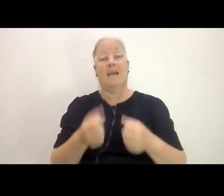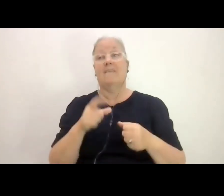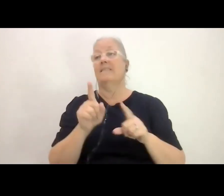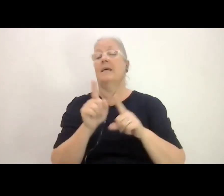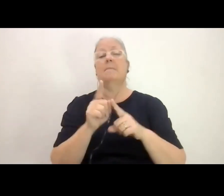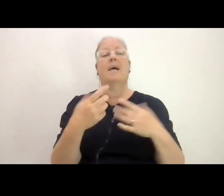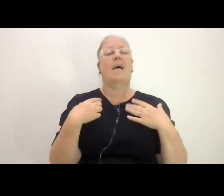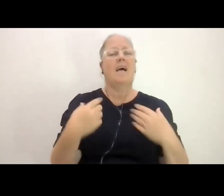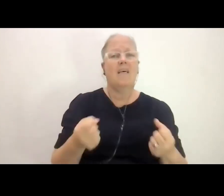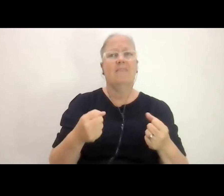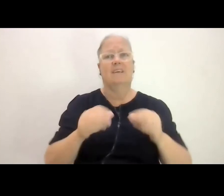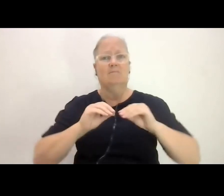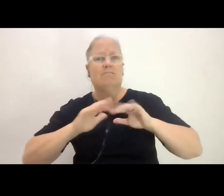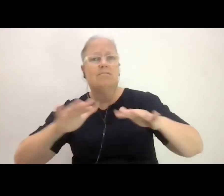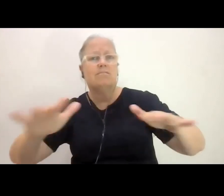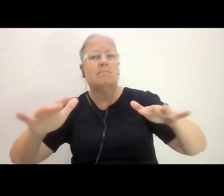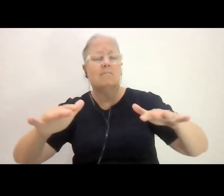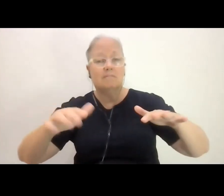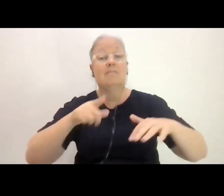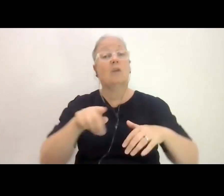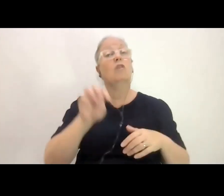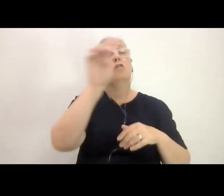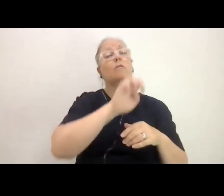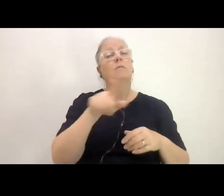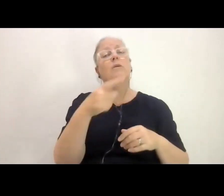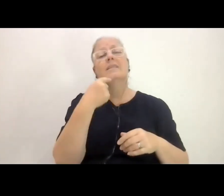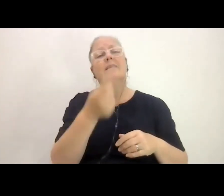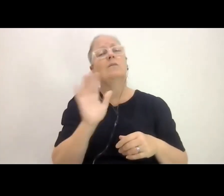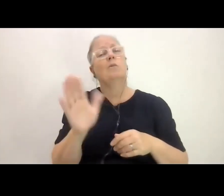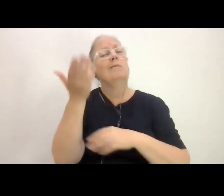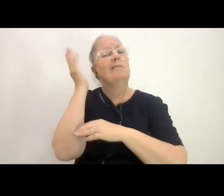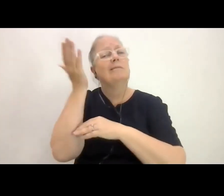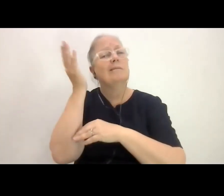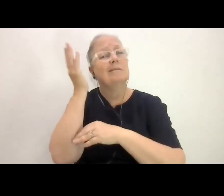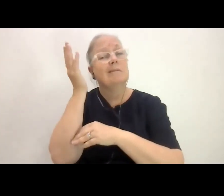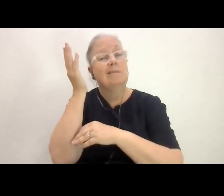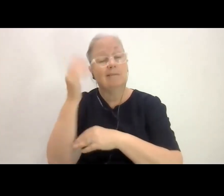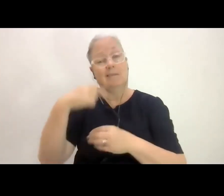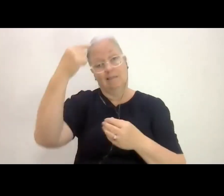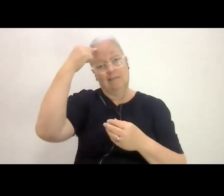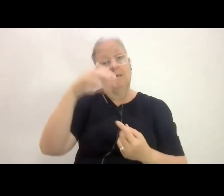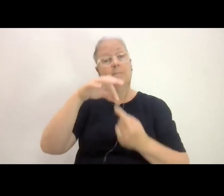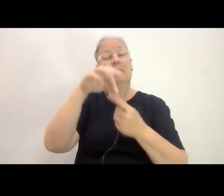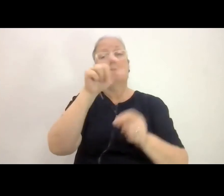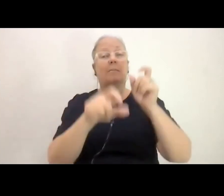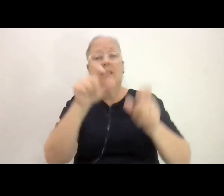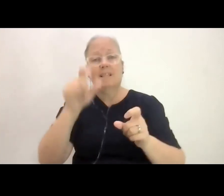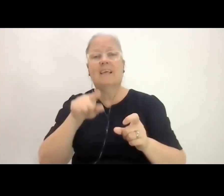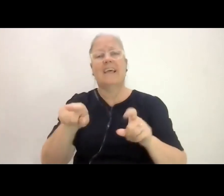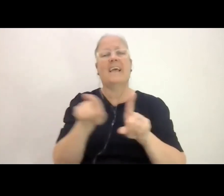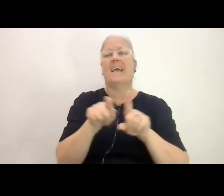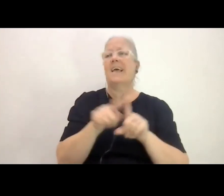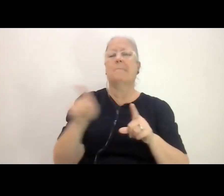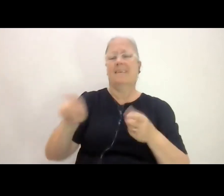you mentioned that at the beginning of your presentation, especially for people who are traditionally marginalized and are